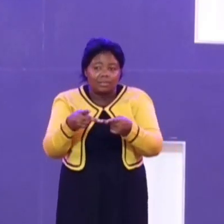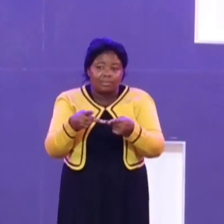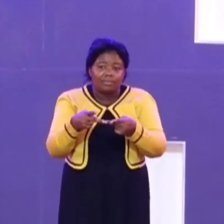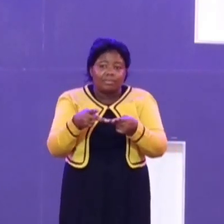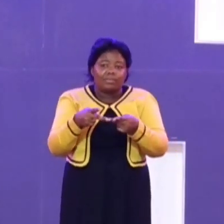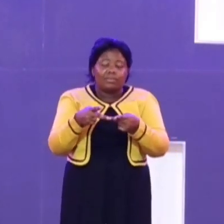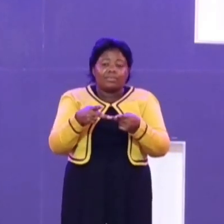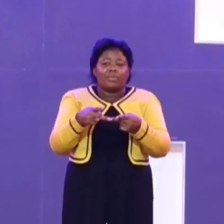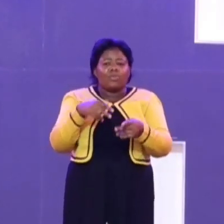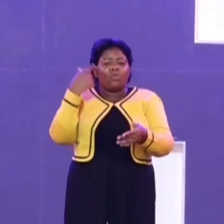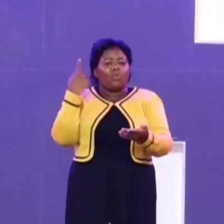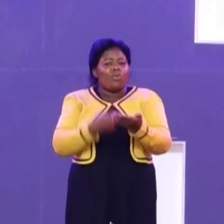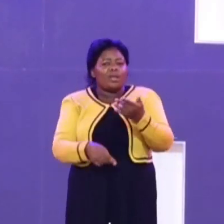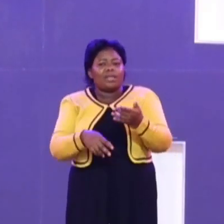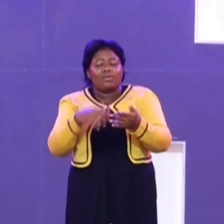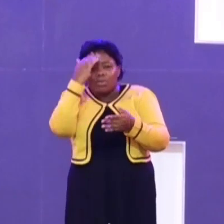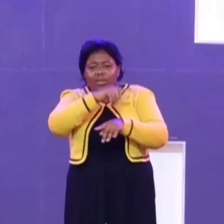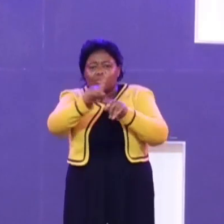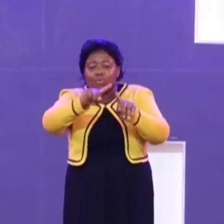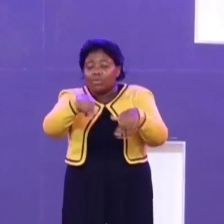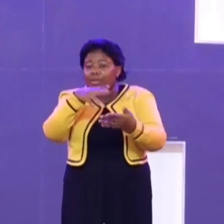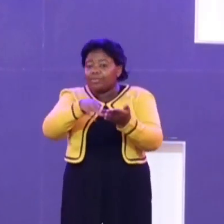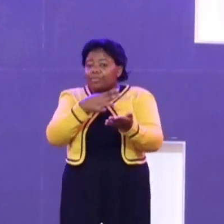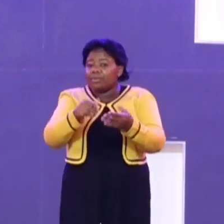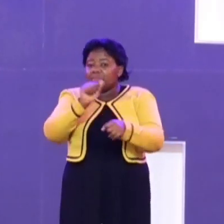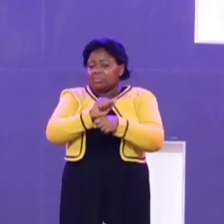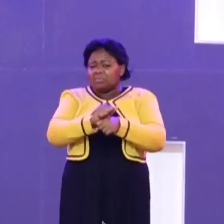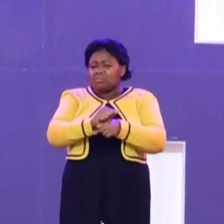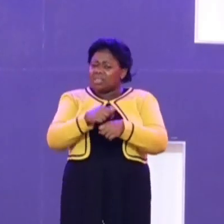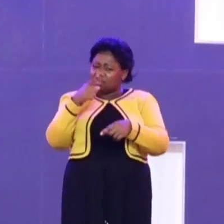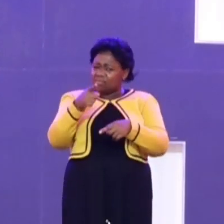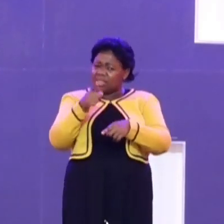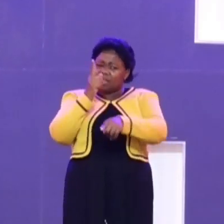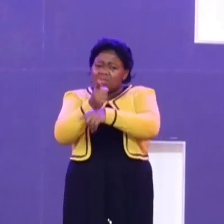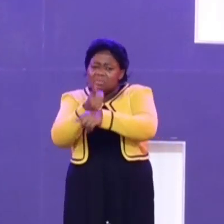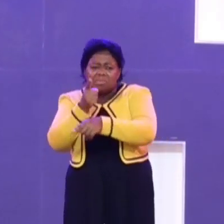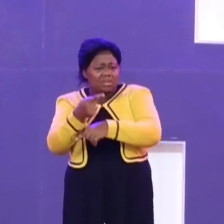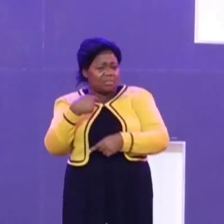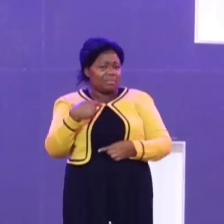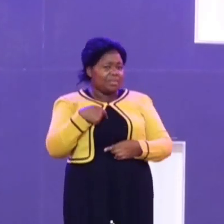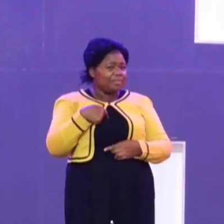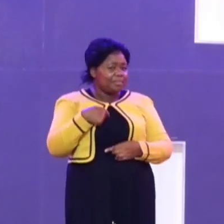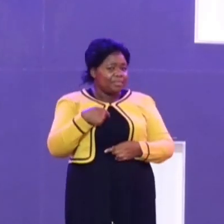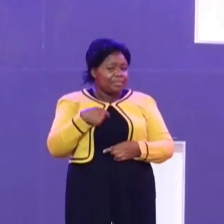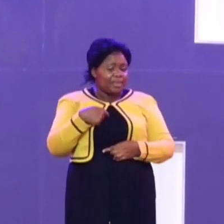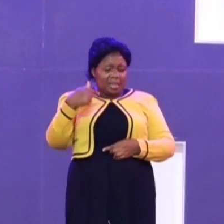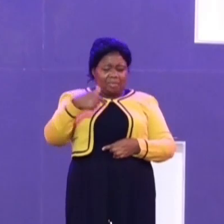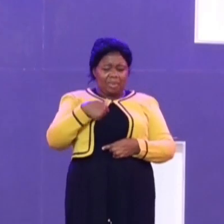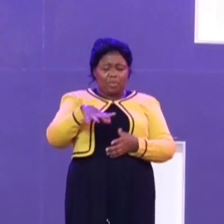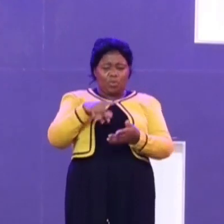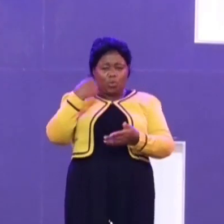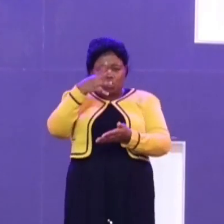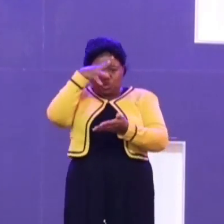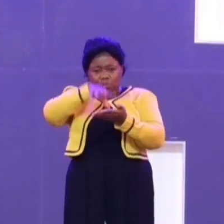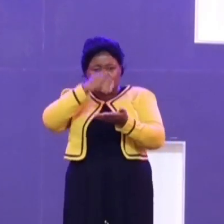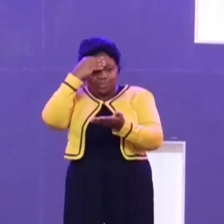work? Kipiki ebituletera okulemwa okukola. Nze ne bangambako. How can they blame me? Nze yasoma. Me who